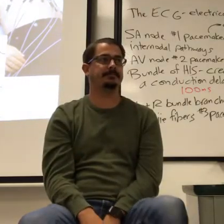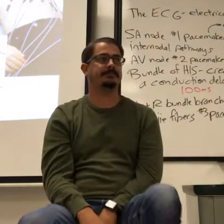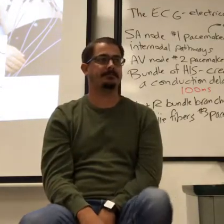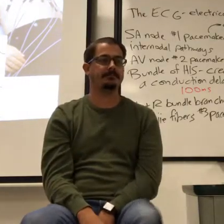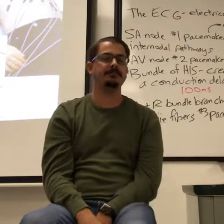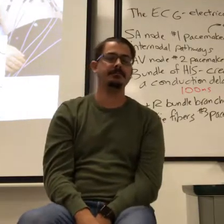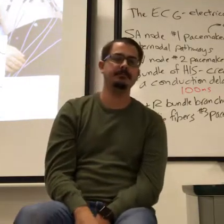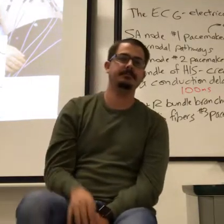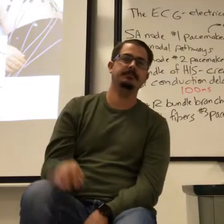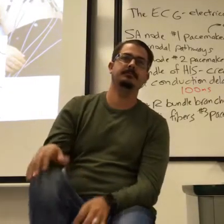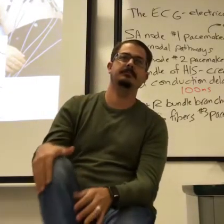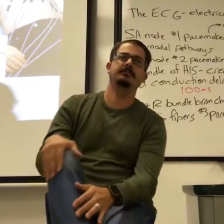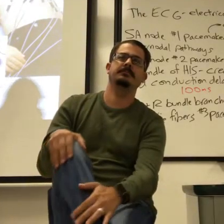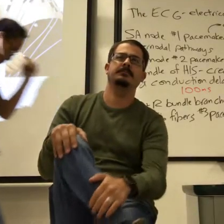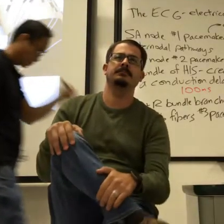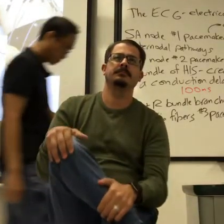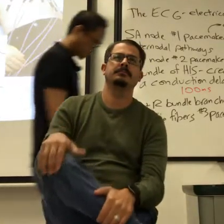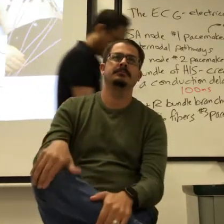Okay.